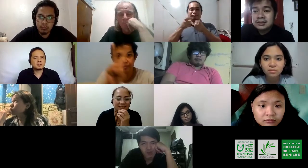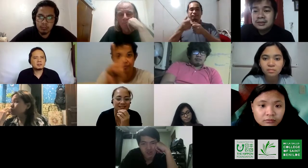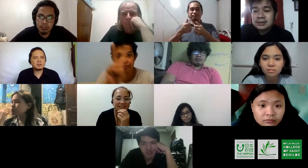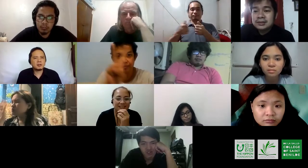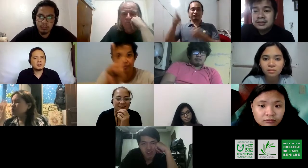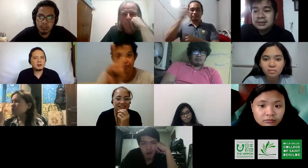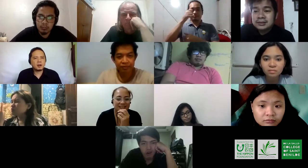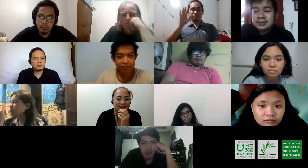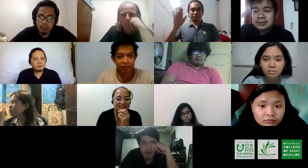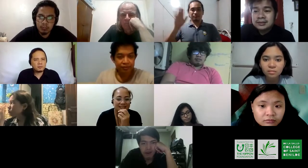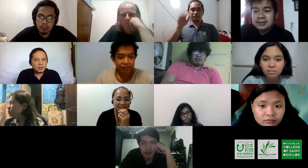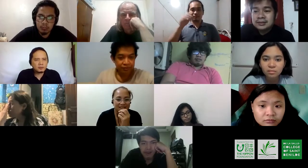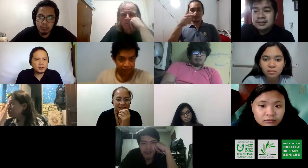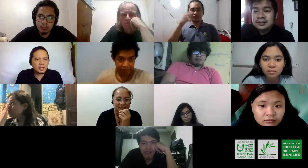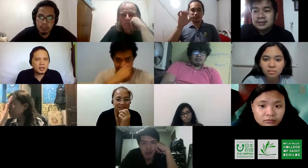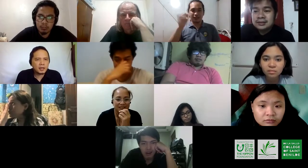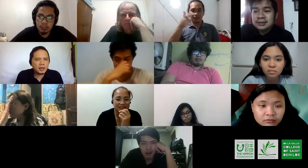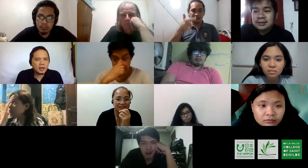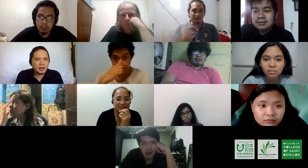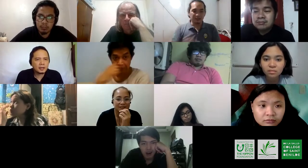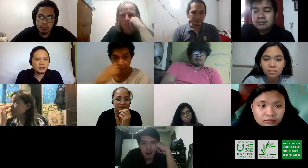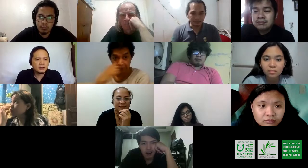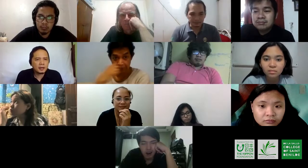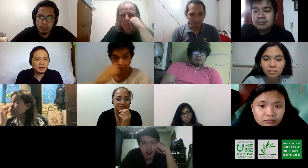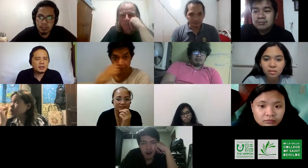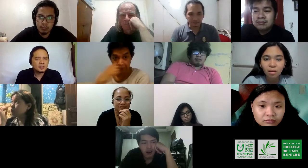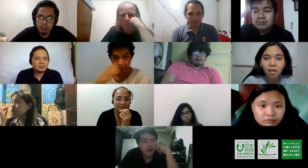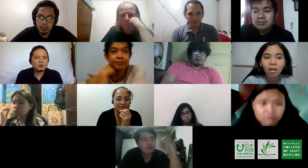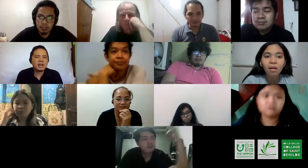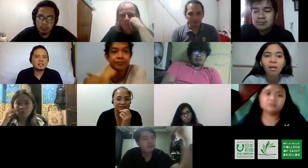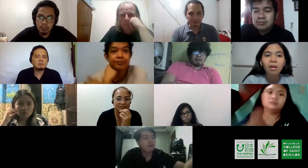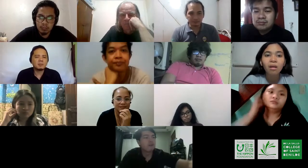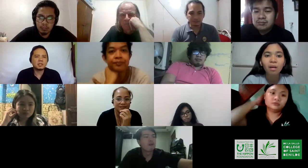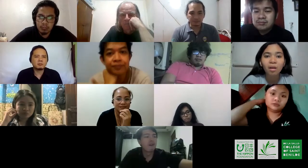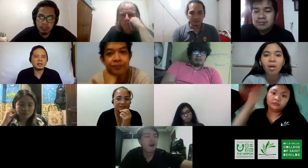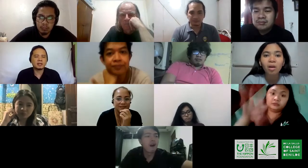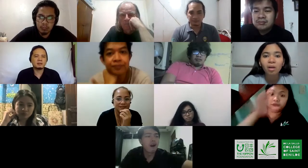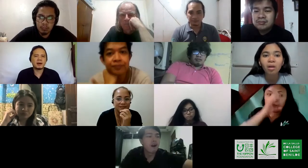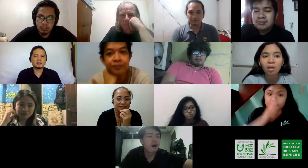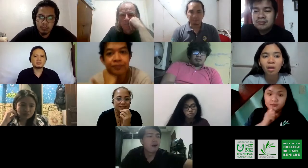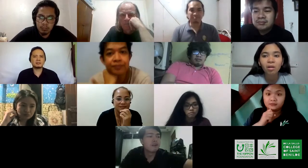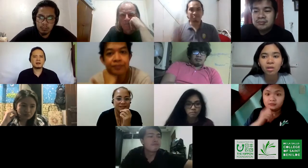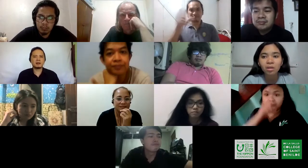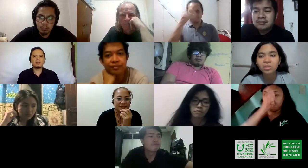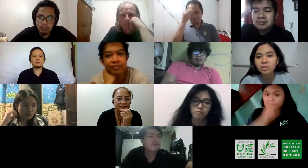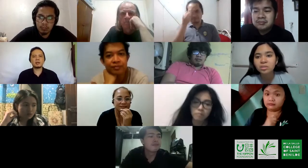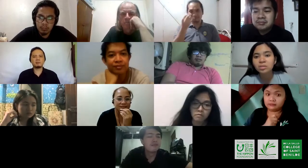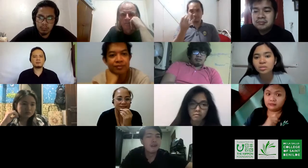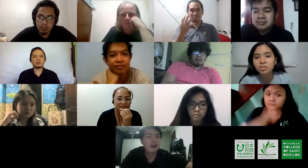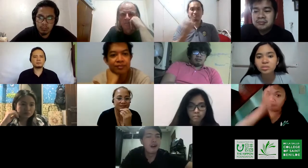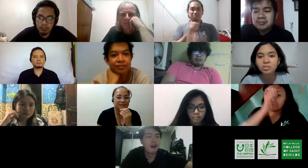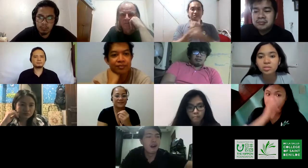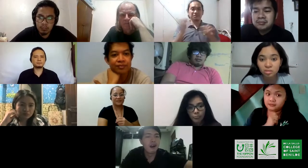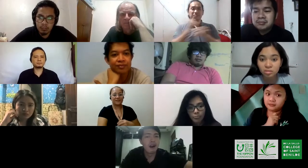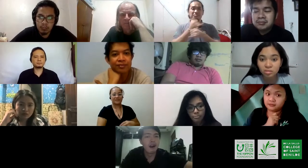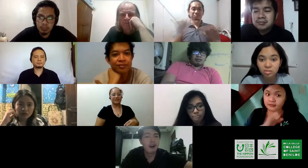started video relay. And so I did meet Greg in the past. I've met him